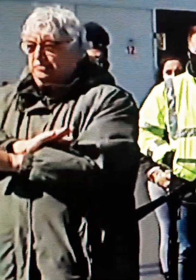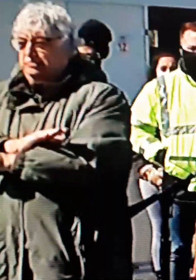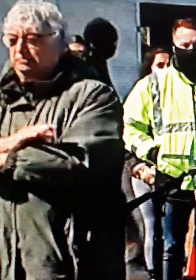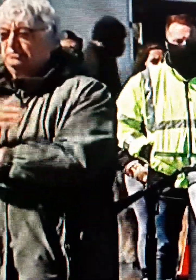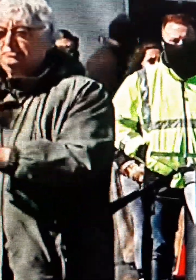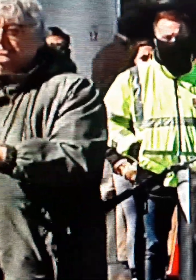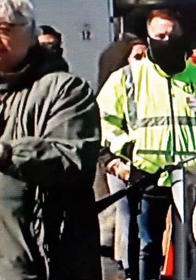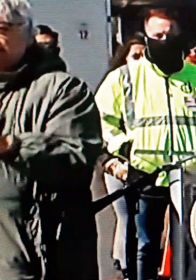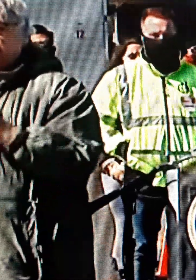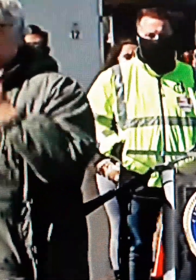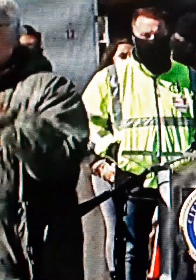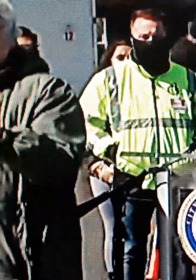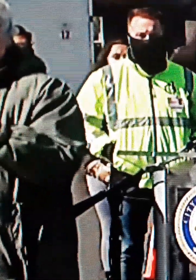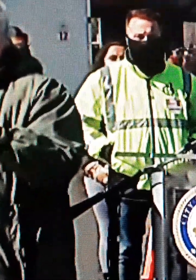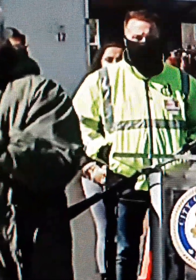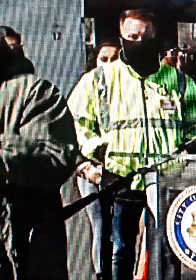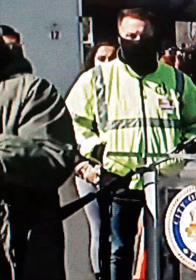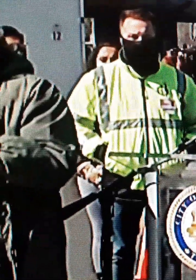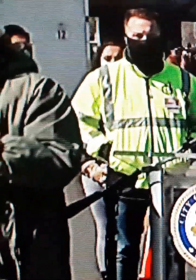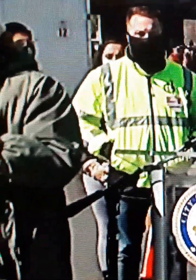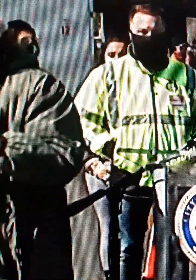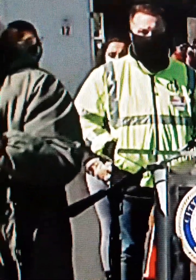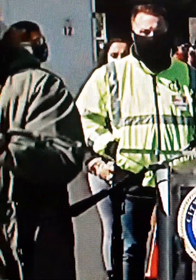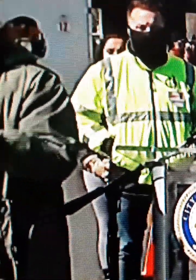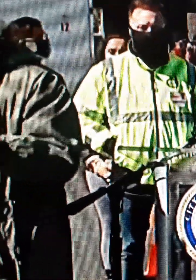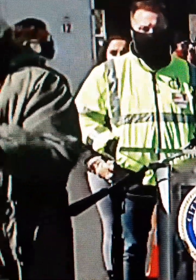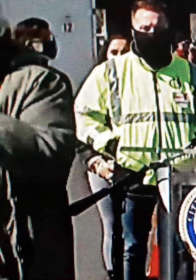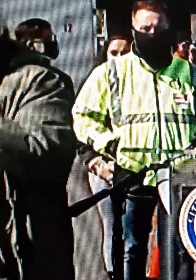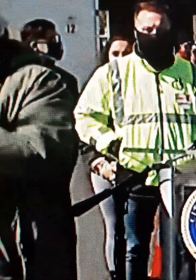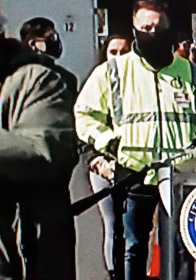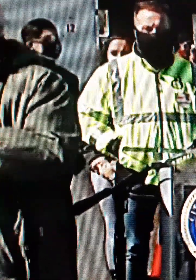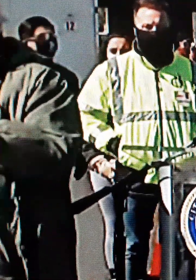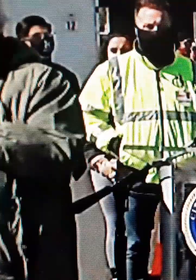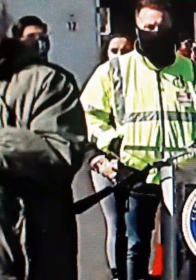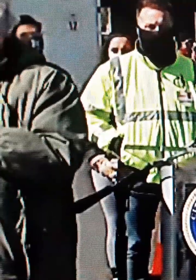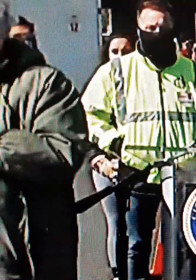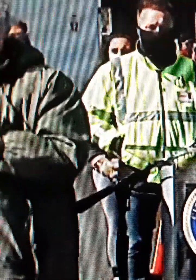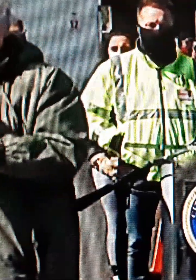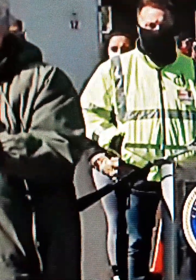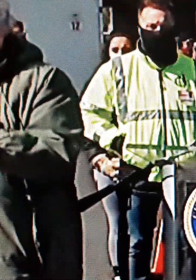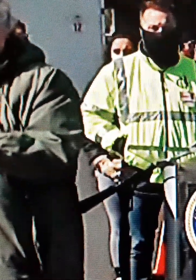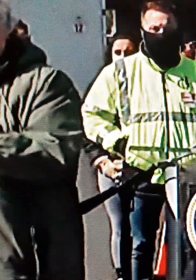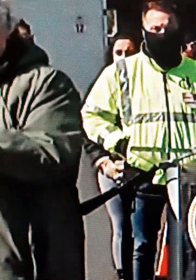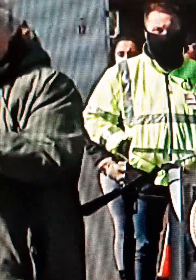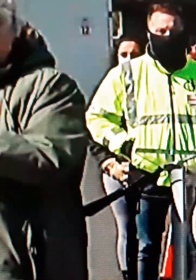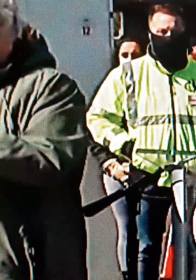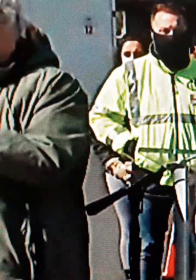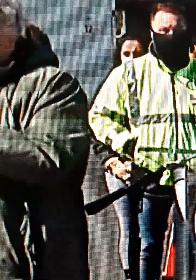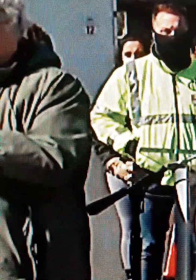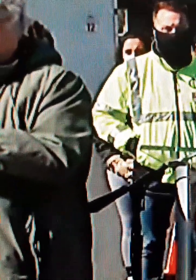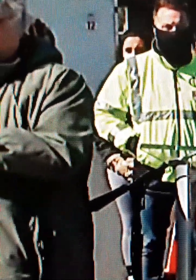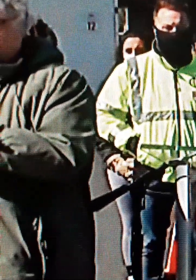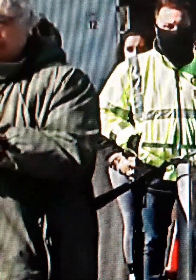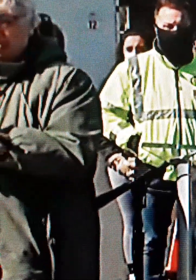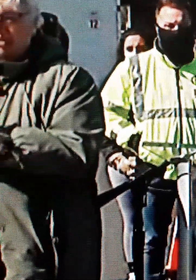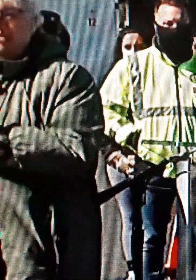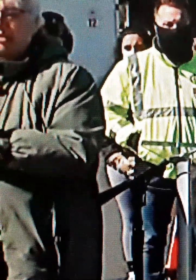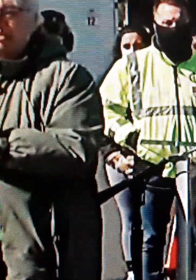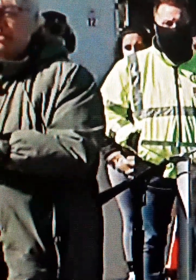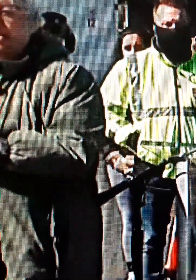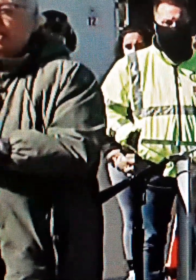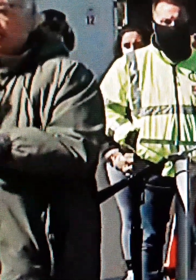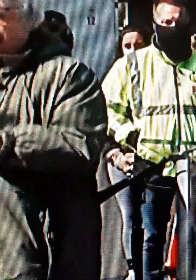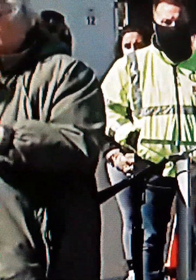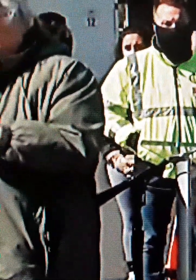great progress yesterday, and I want to thank each one of you for doing your part in helping reduce those leaks by shutting them off. I do